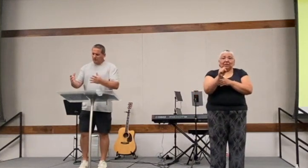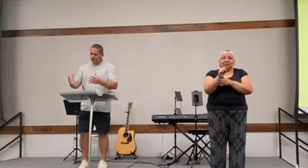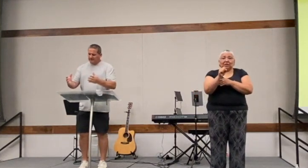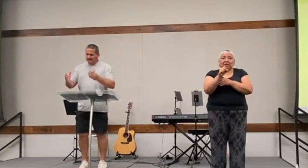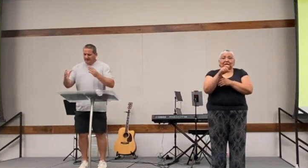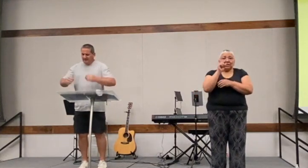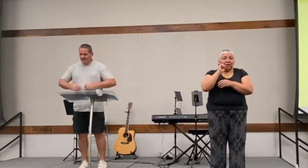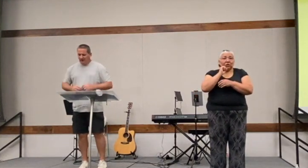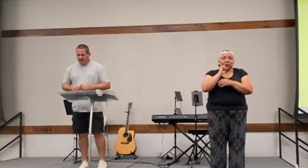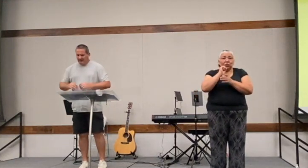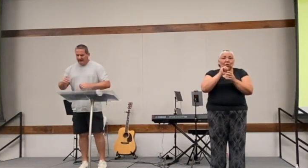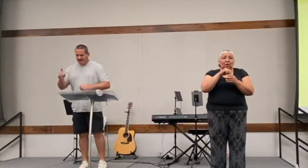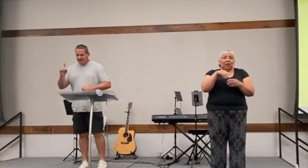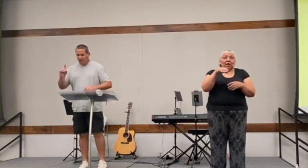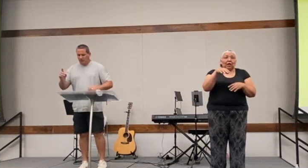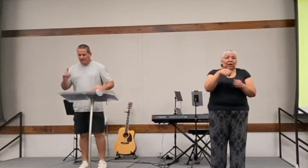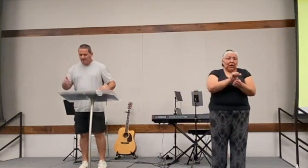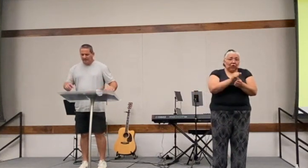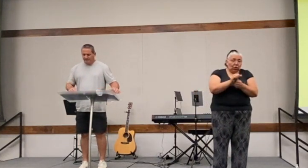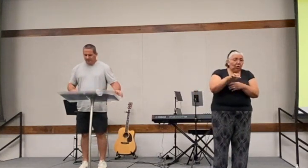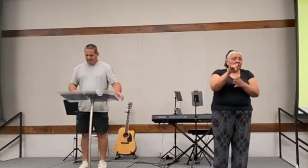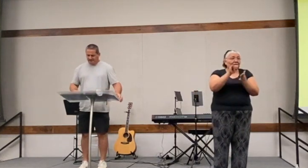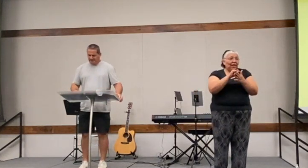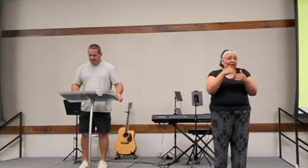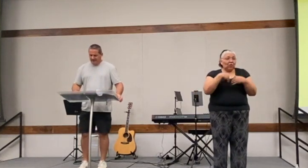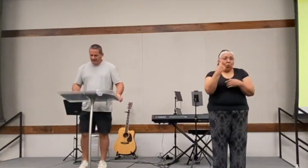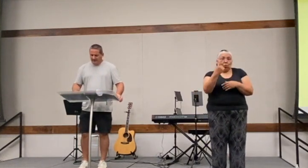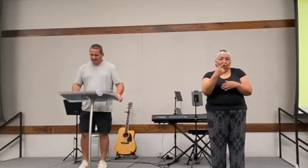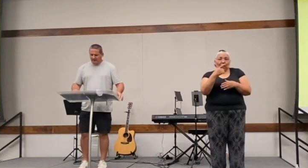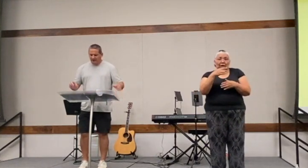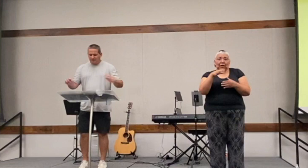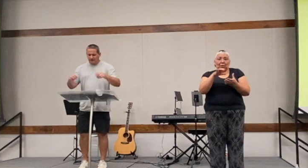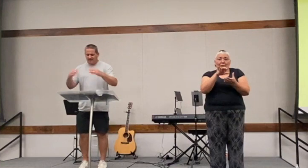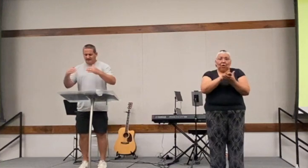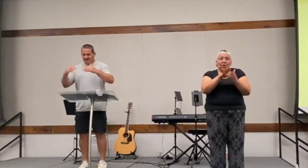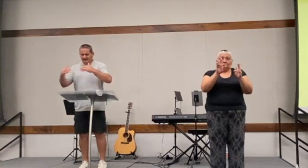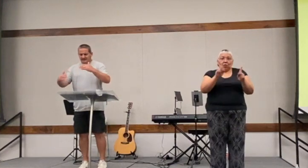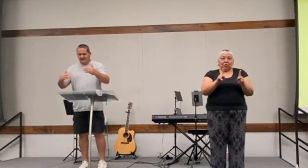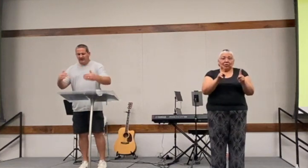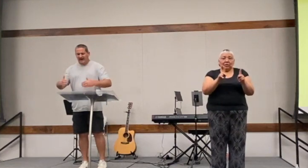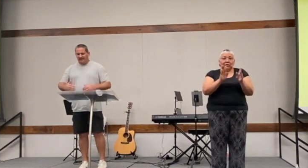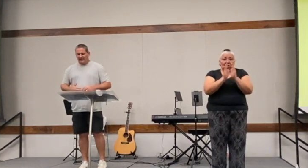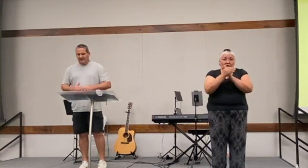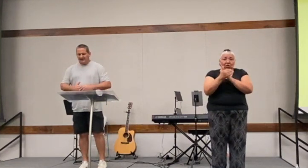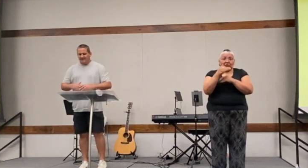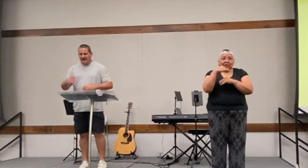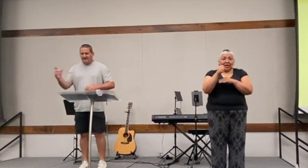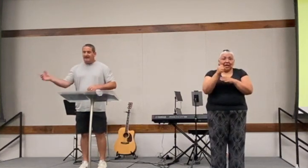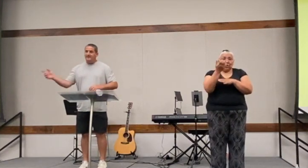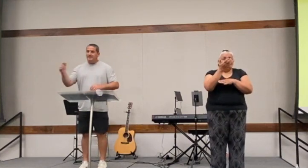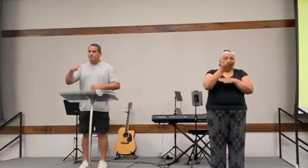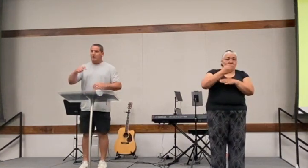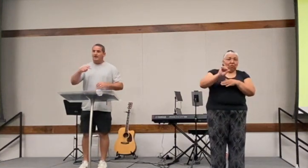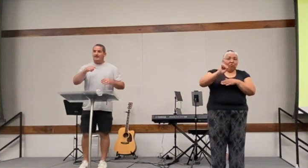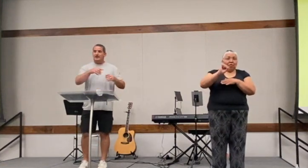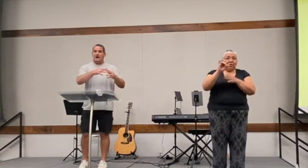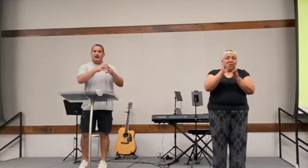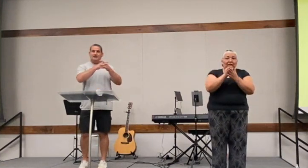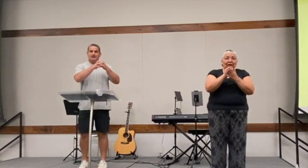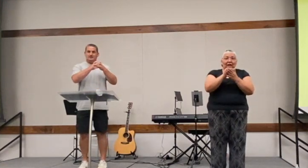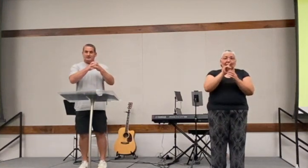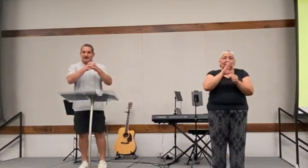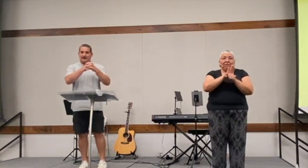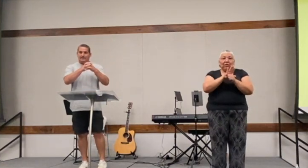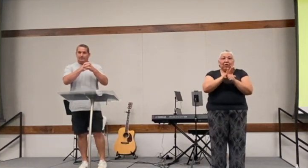sexual intercourse involving at least one married person. Right, so adultery is defiling of that covenant bond that